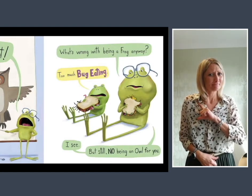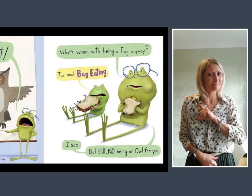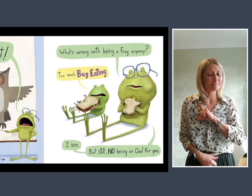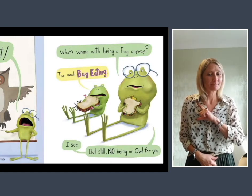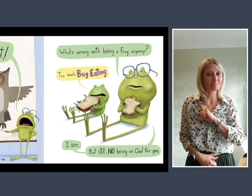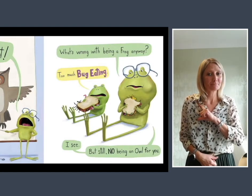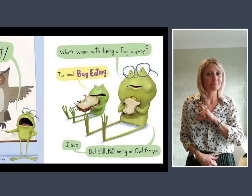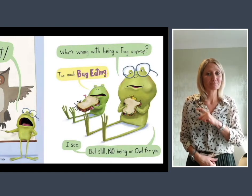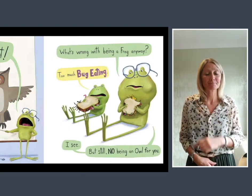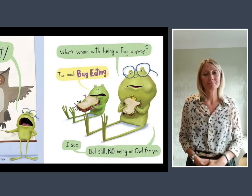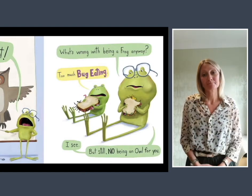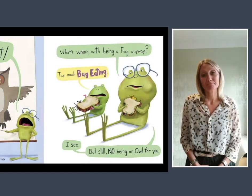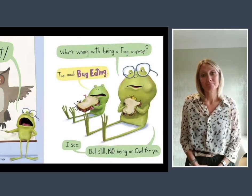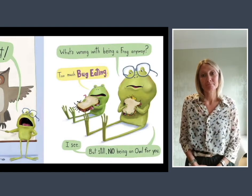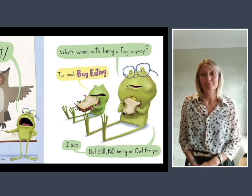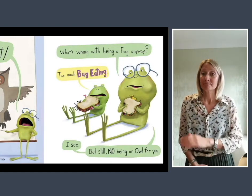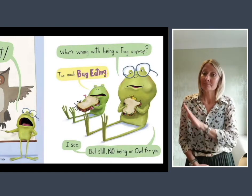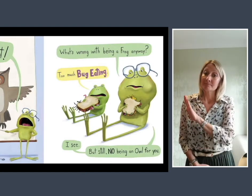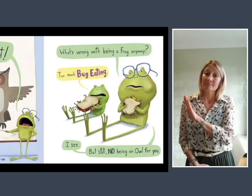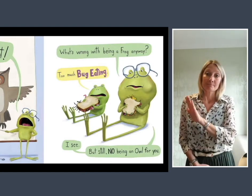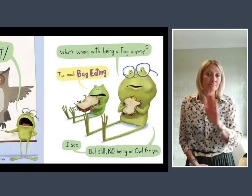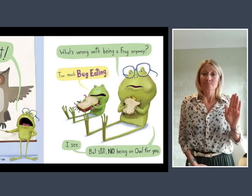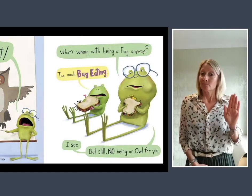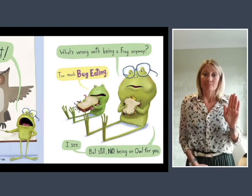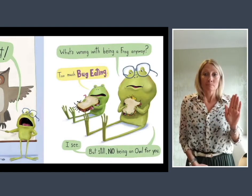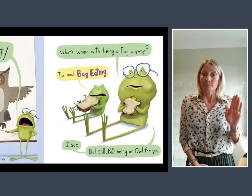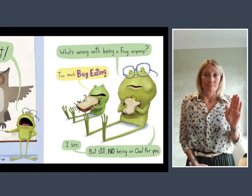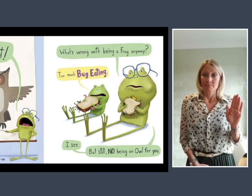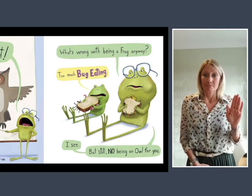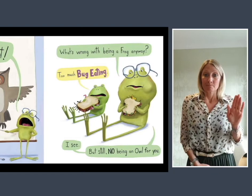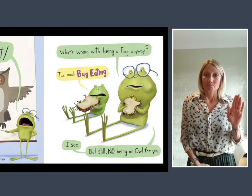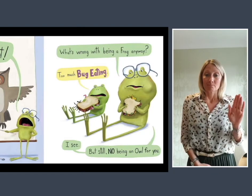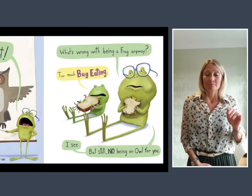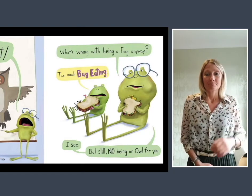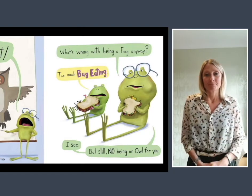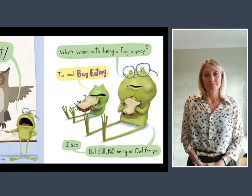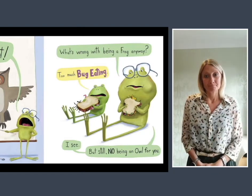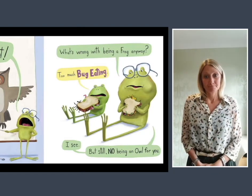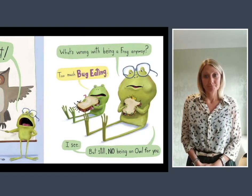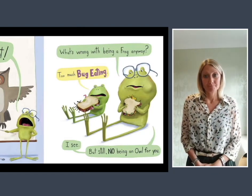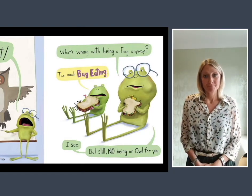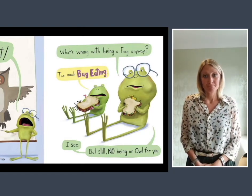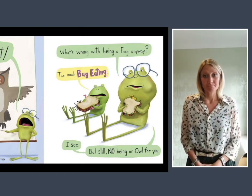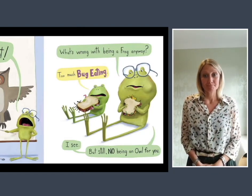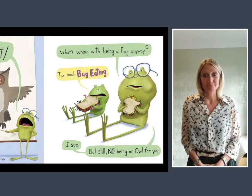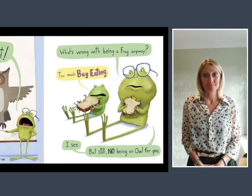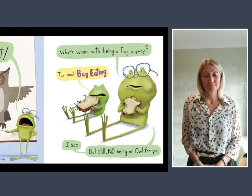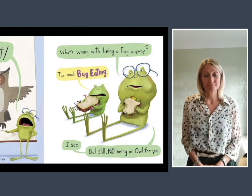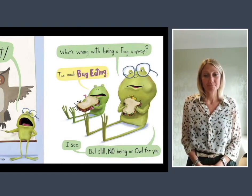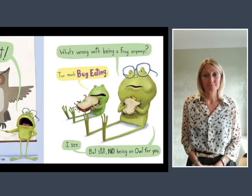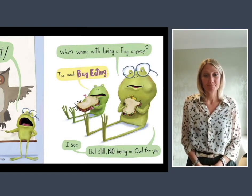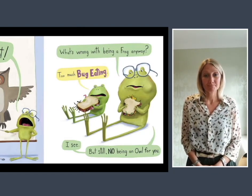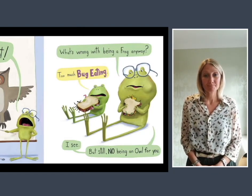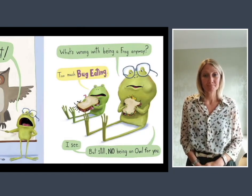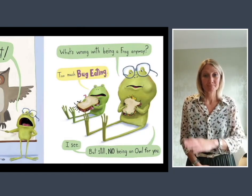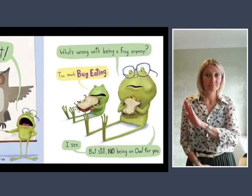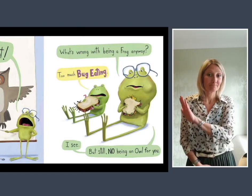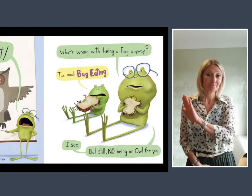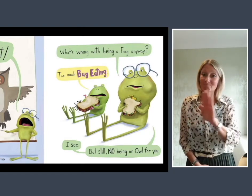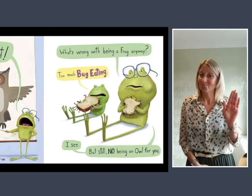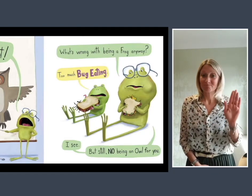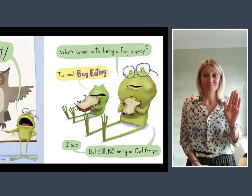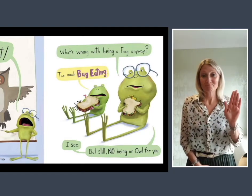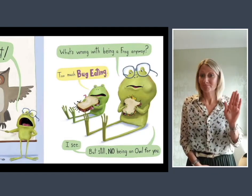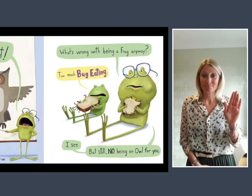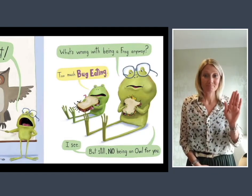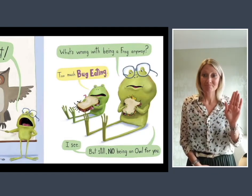Number 1, you don't have wings. Number 2, you